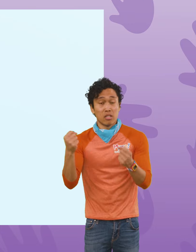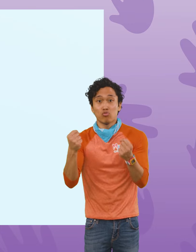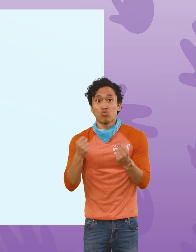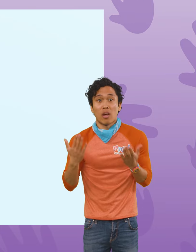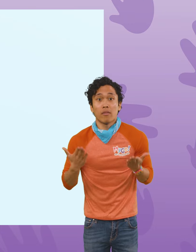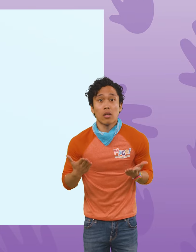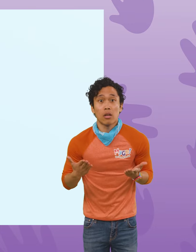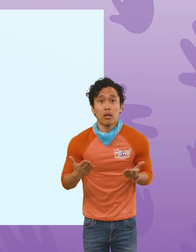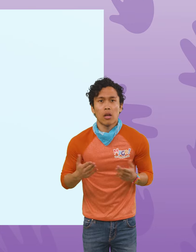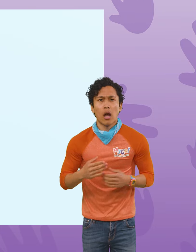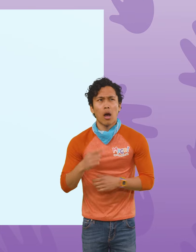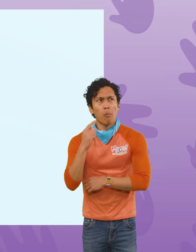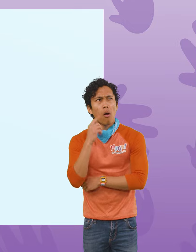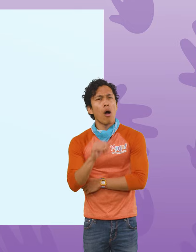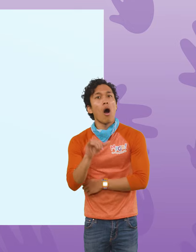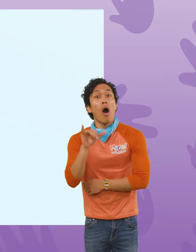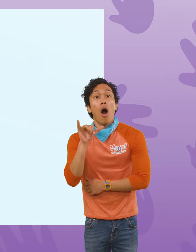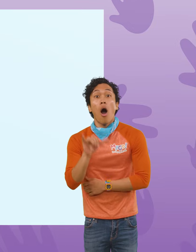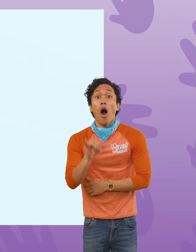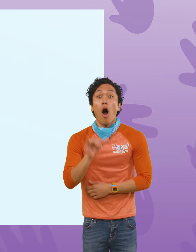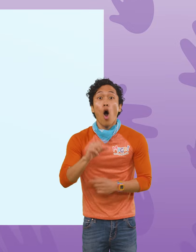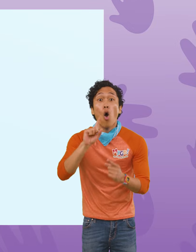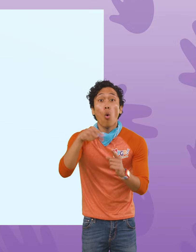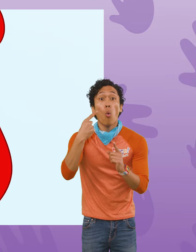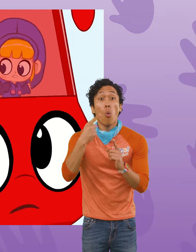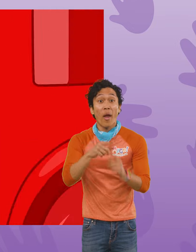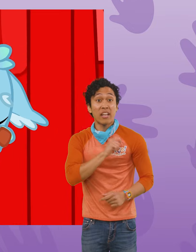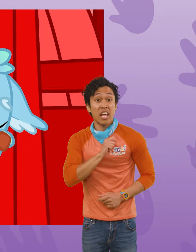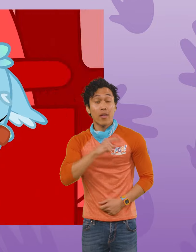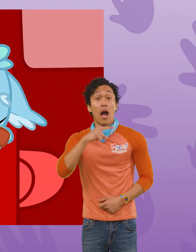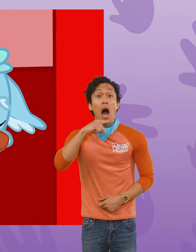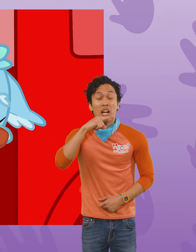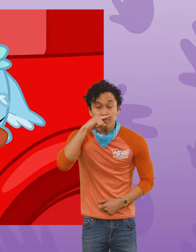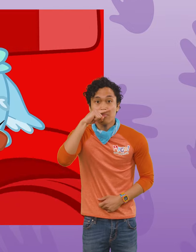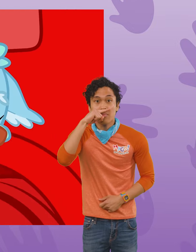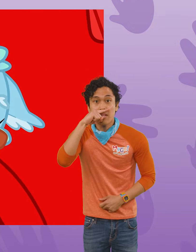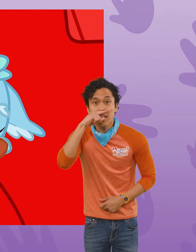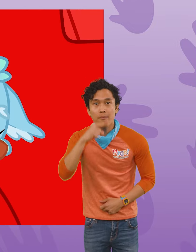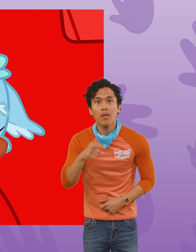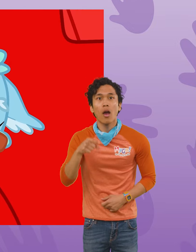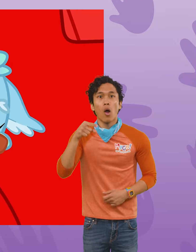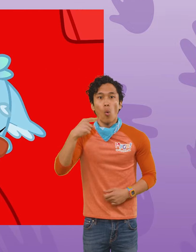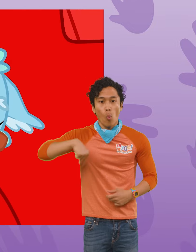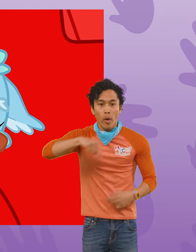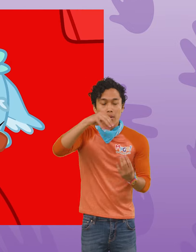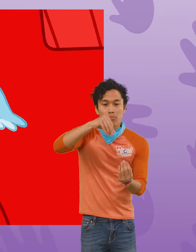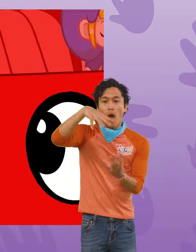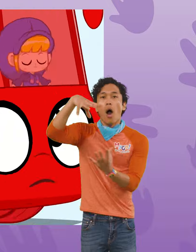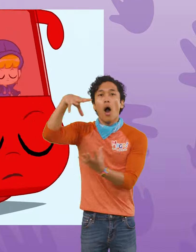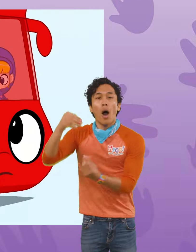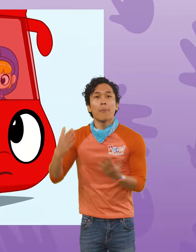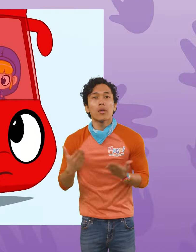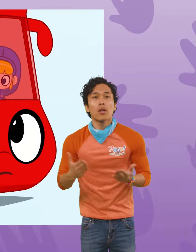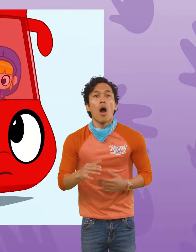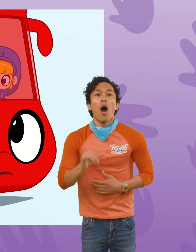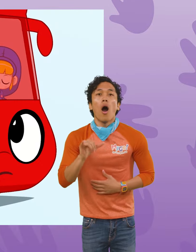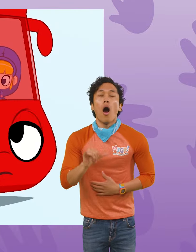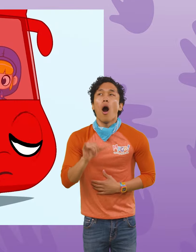here. That must mean Telefox teleported us here when he sneezed.